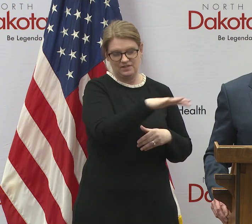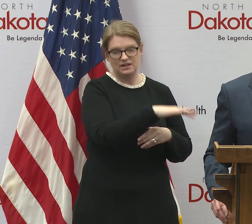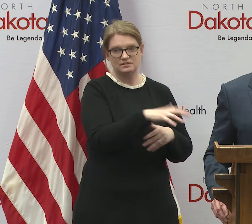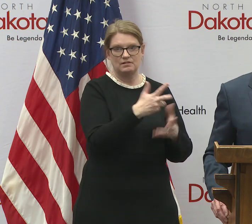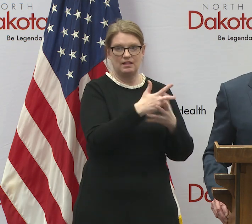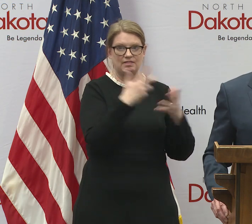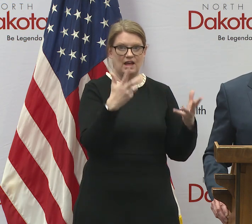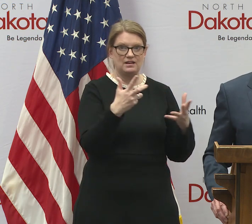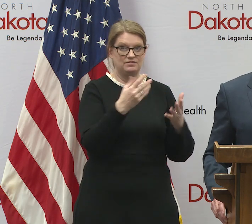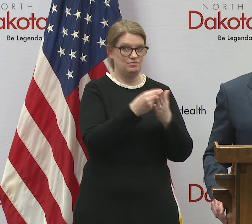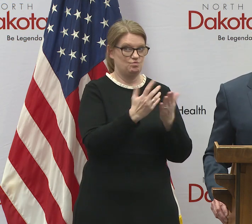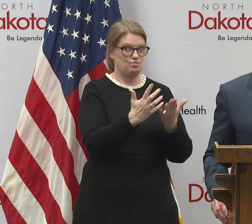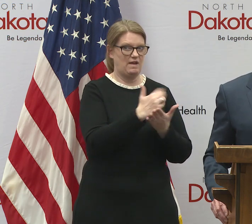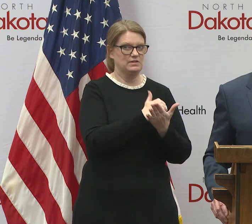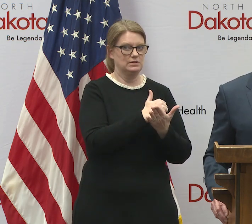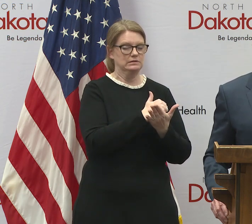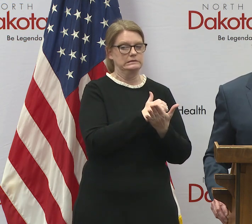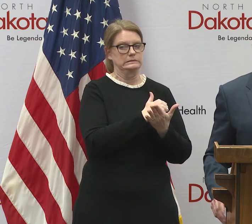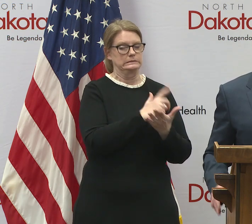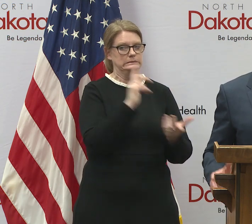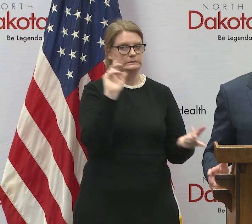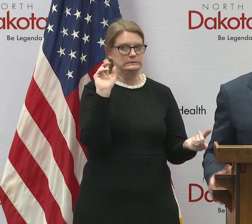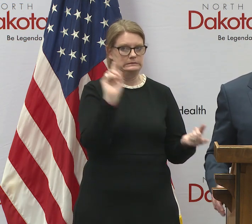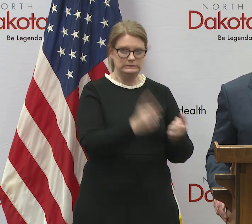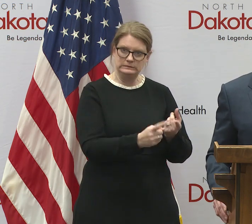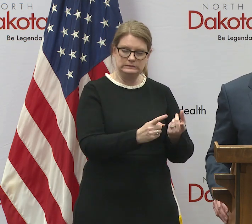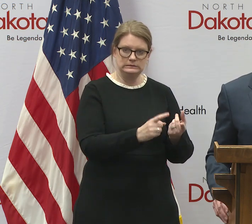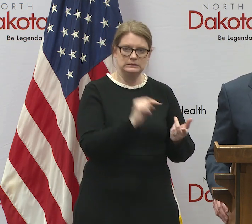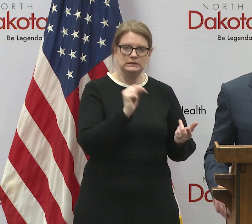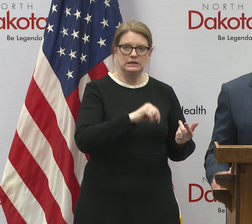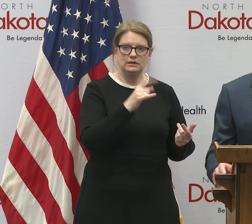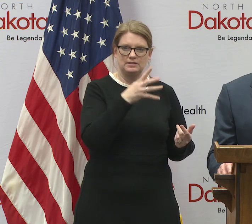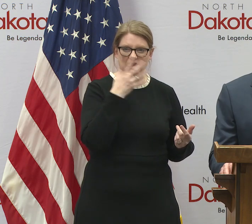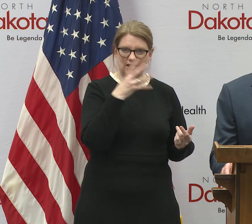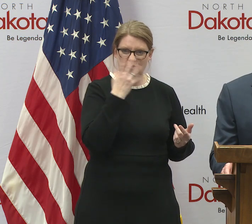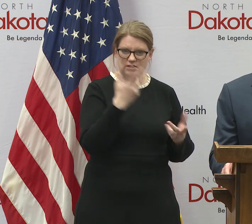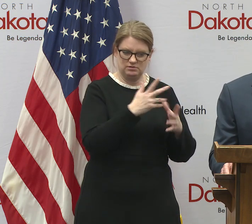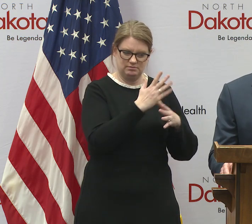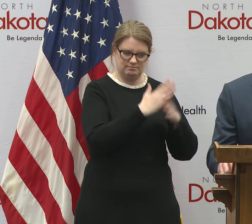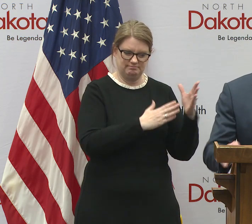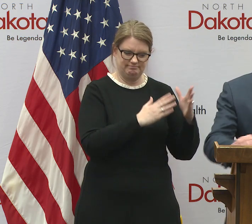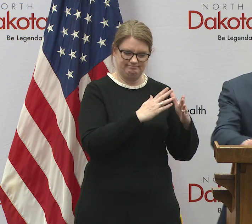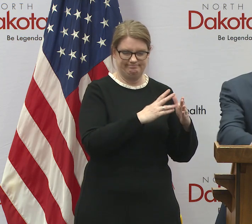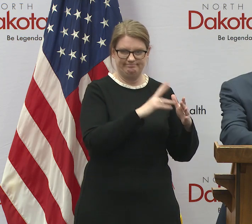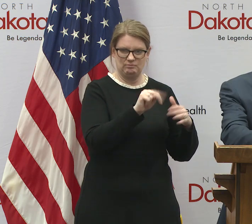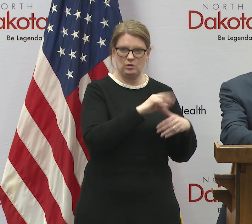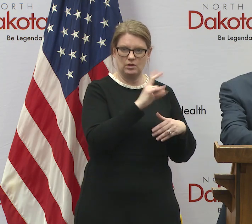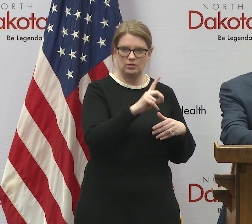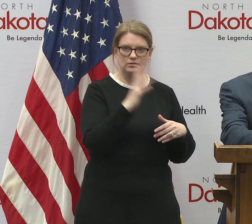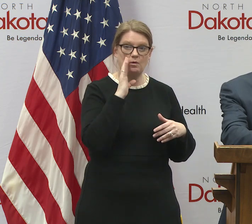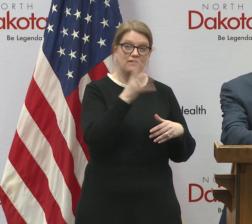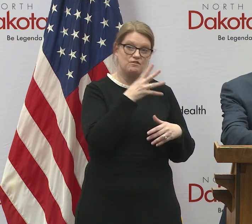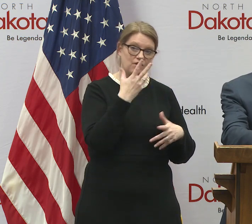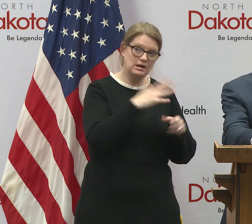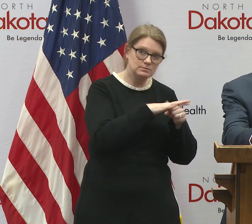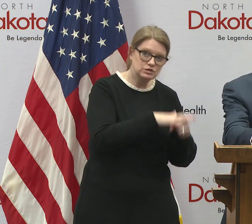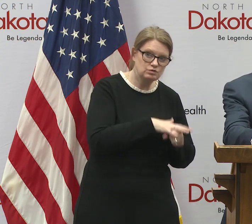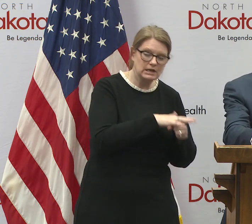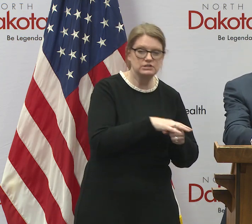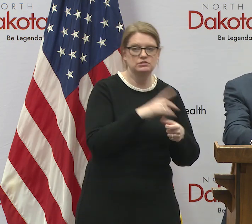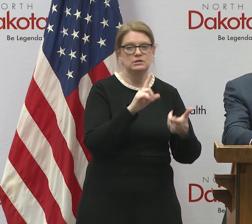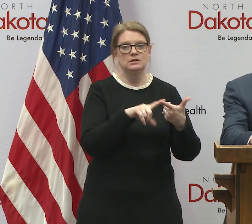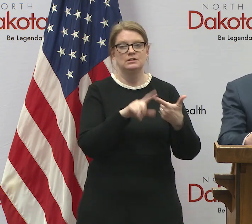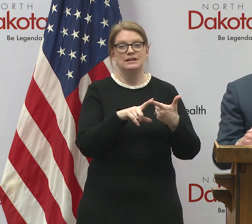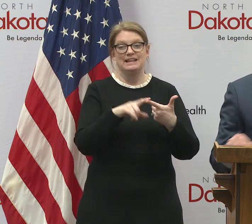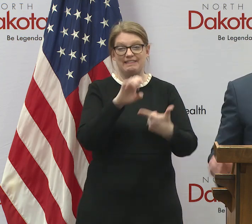revenue risk for the agricultural sector in North Dakota. So we knew that we had farm stress. Now we've got our energy